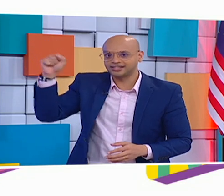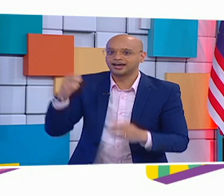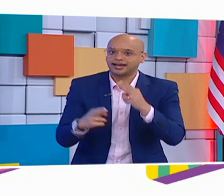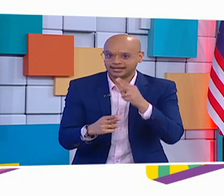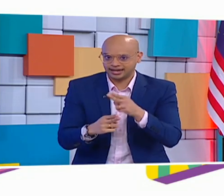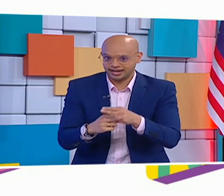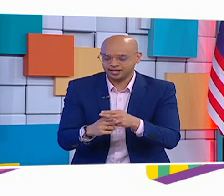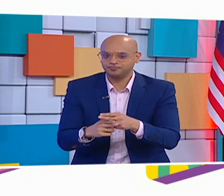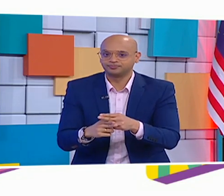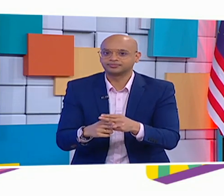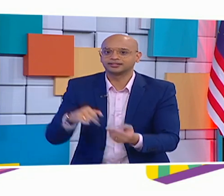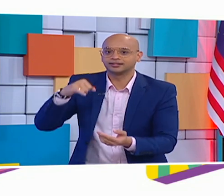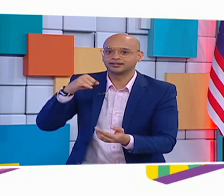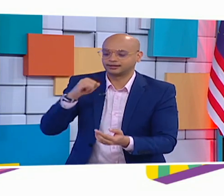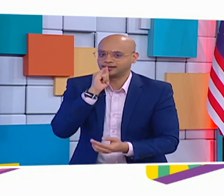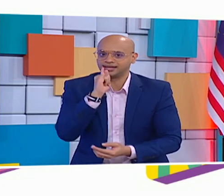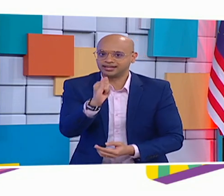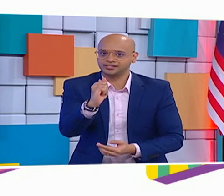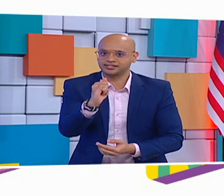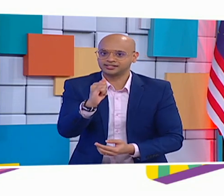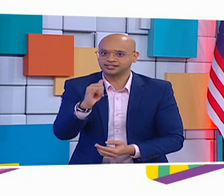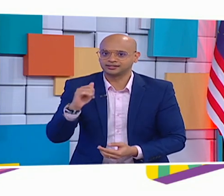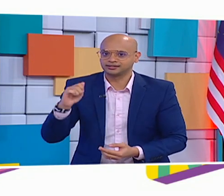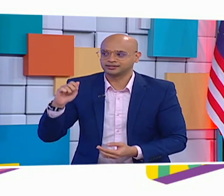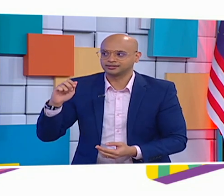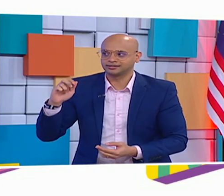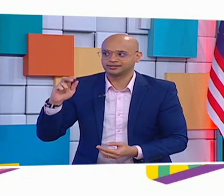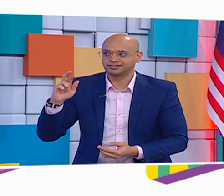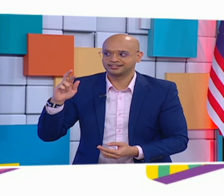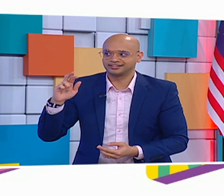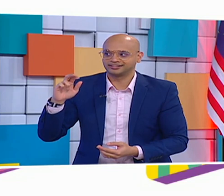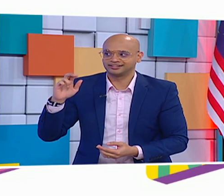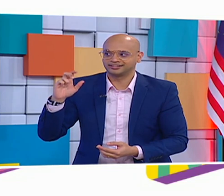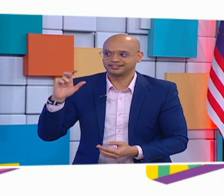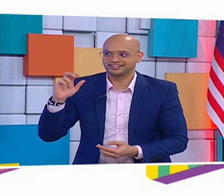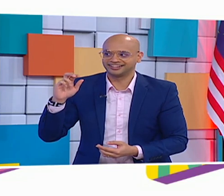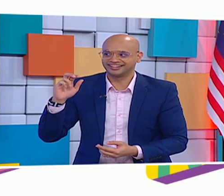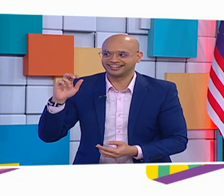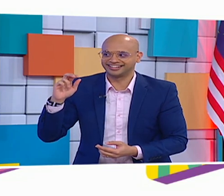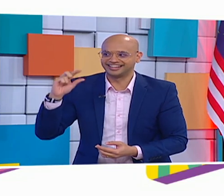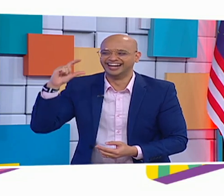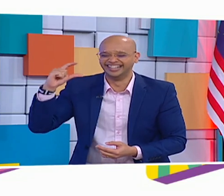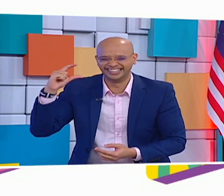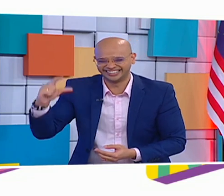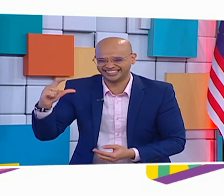his name is... Gary.